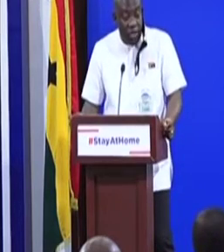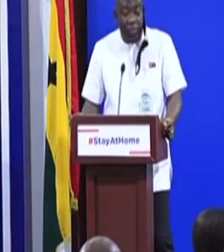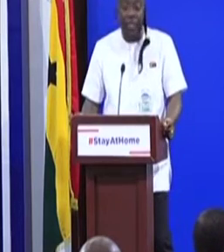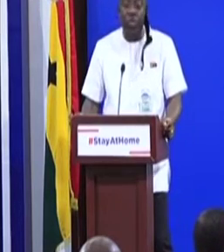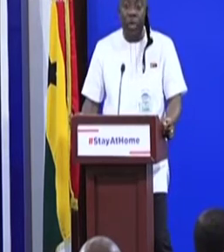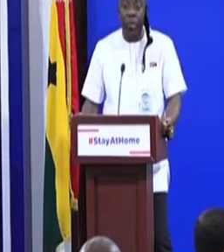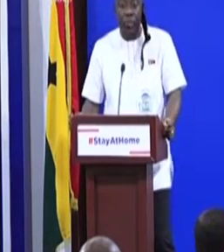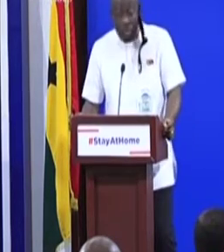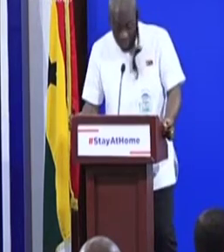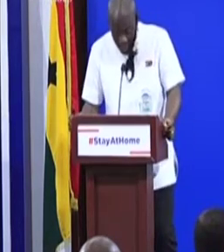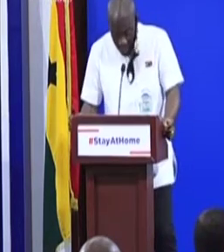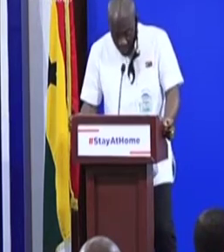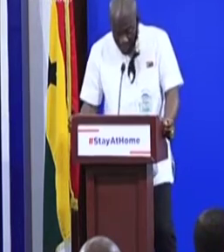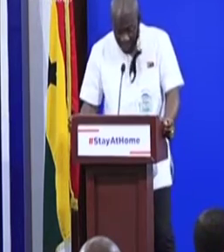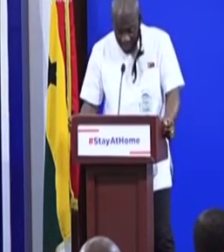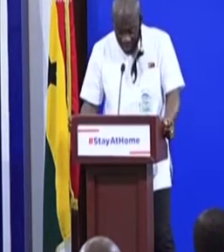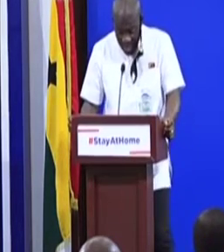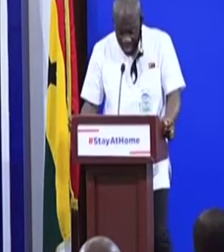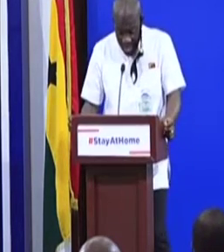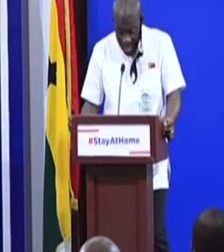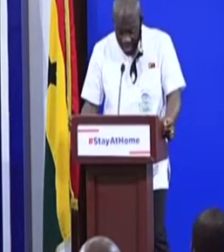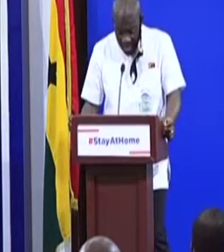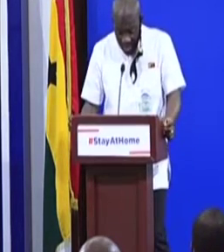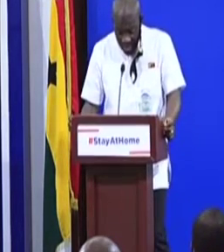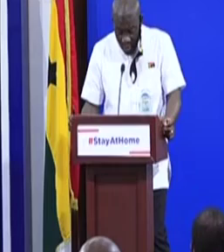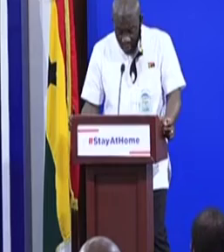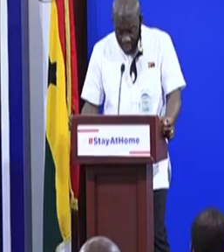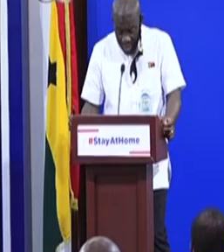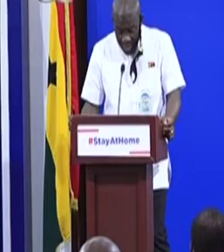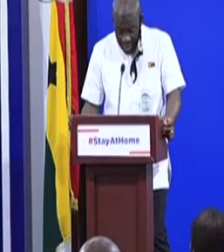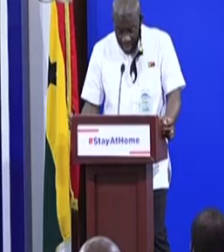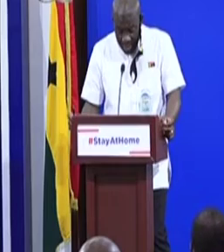gotten this morning, persons who were presumed to be positive